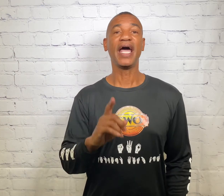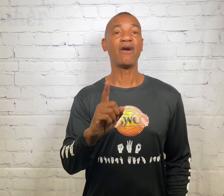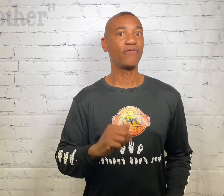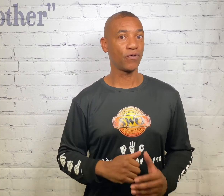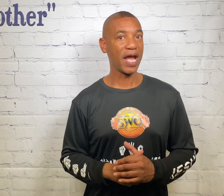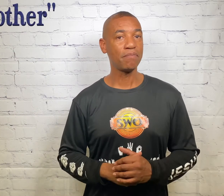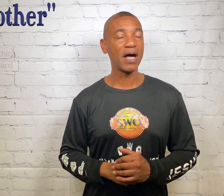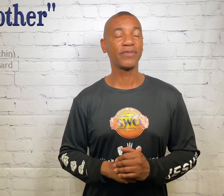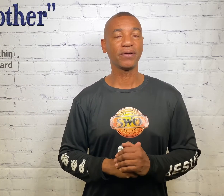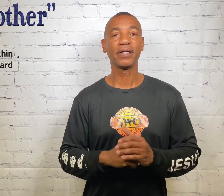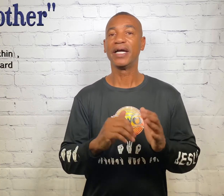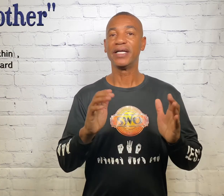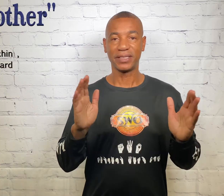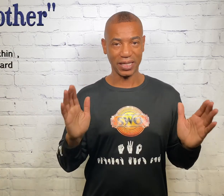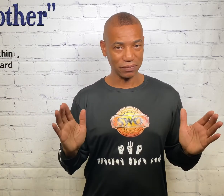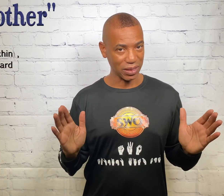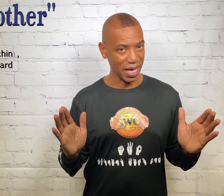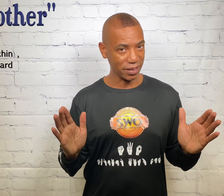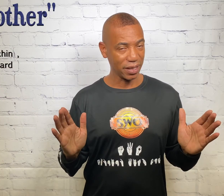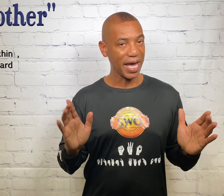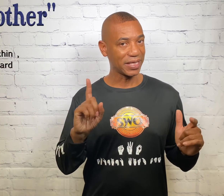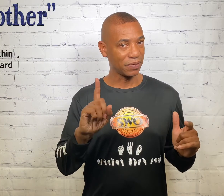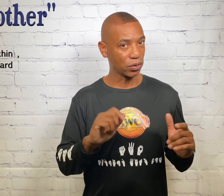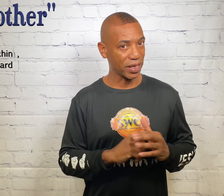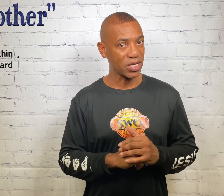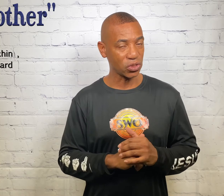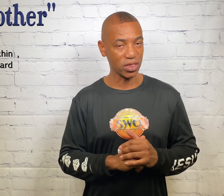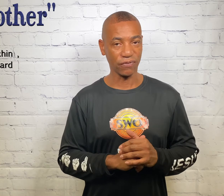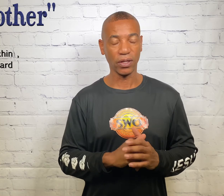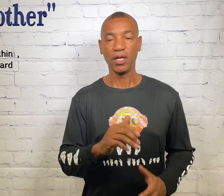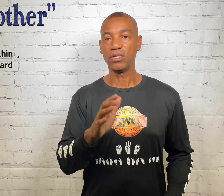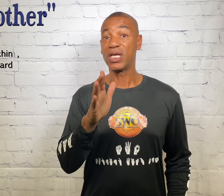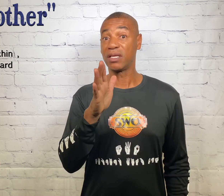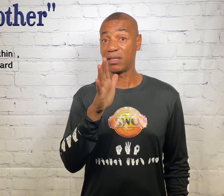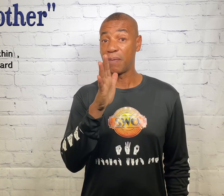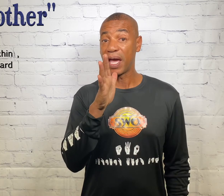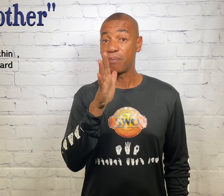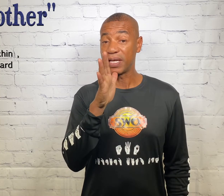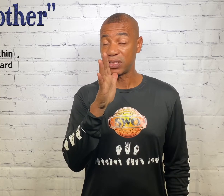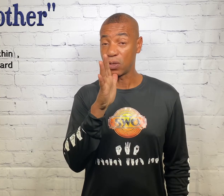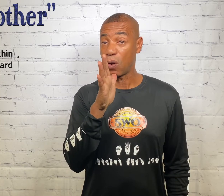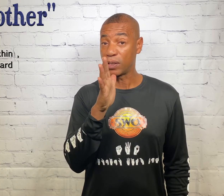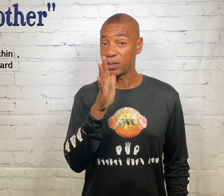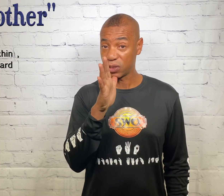Now for grandmother, same sign, except the location is different. You take the thumb and place it on the